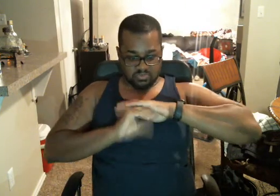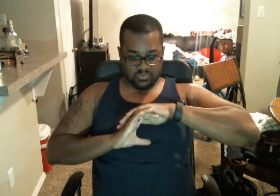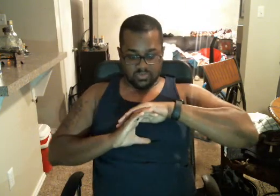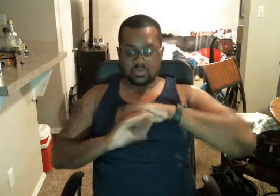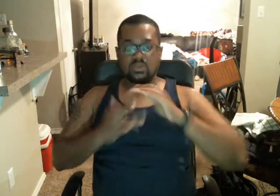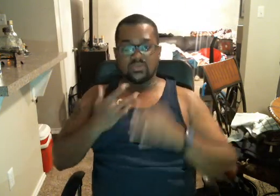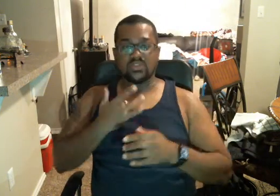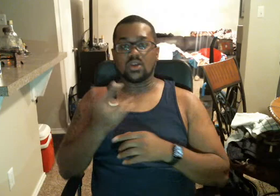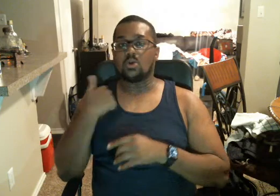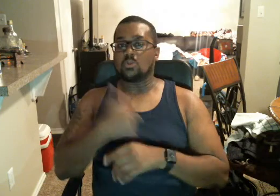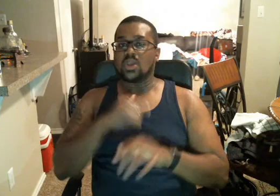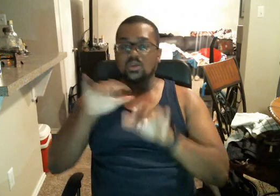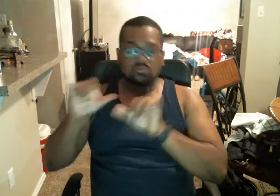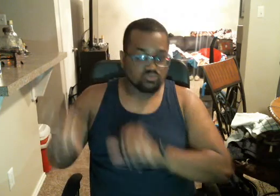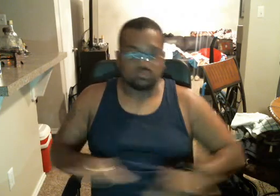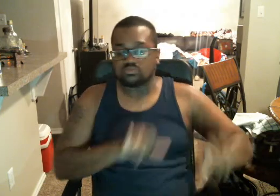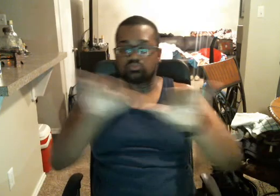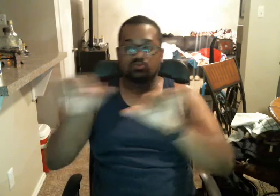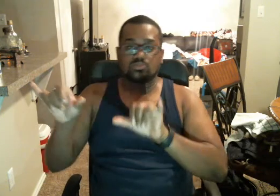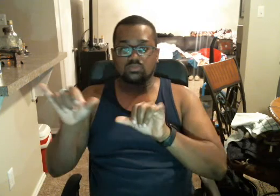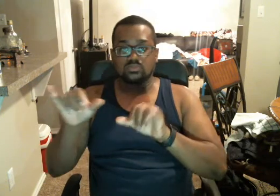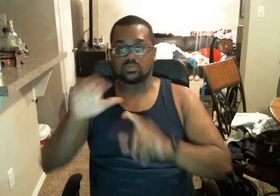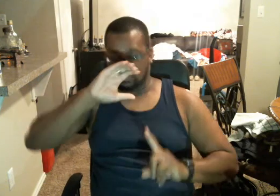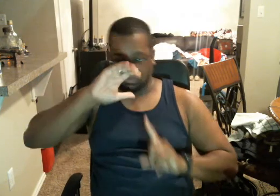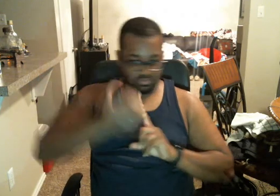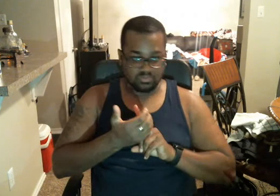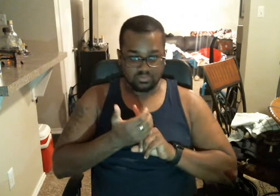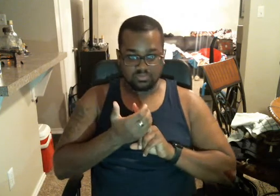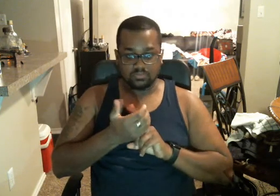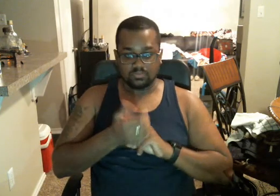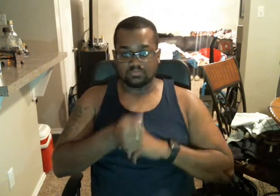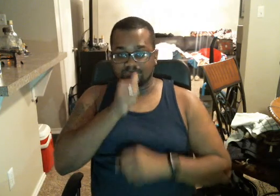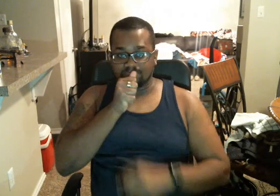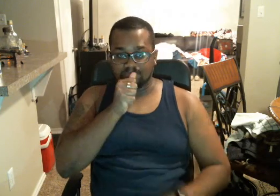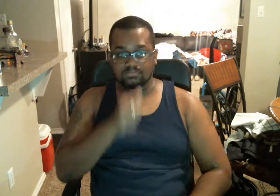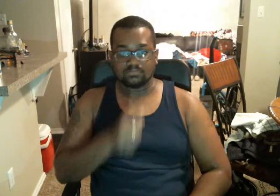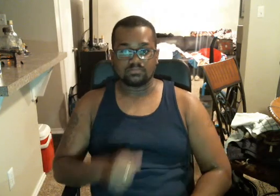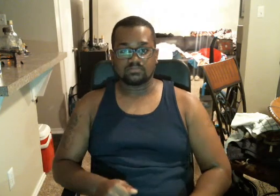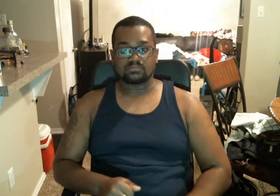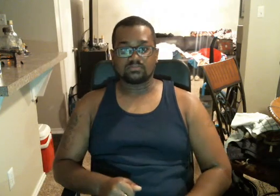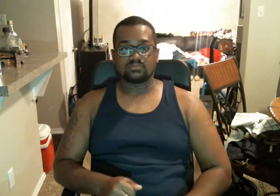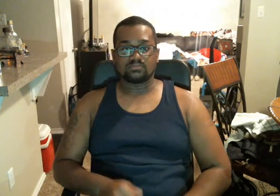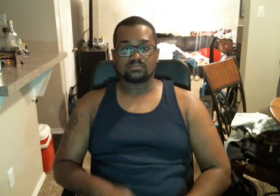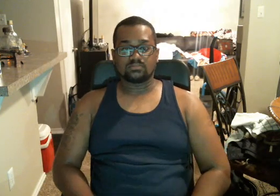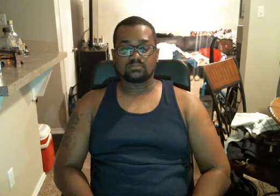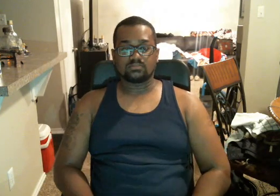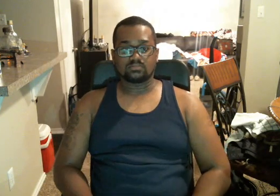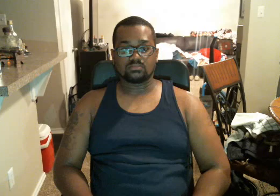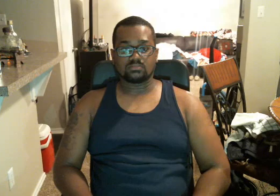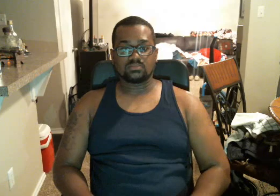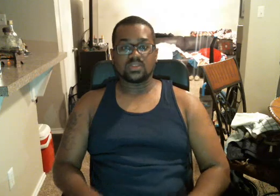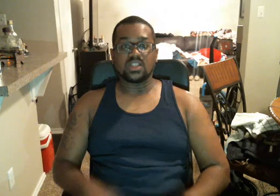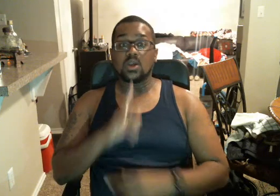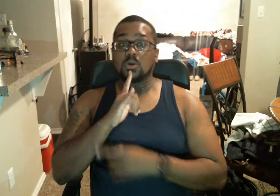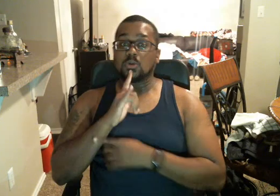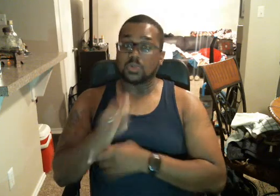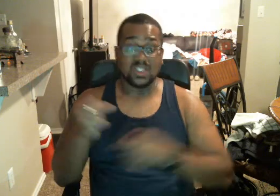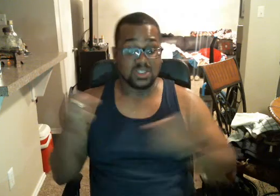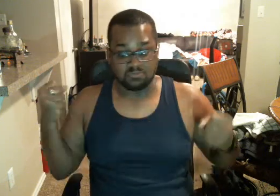thing. We wear the mask. And it is so incredibly frightening when you realize that the